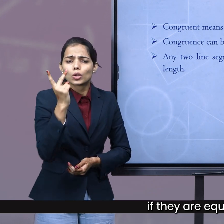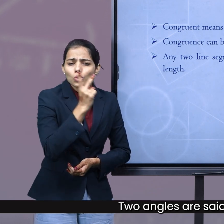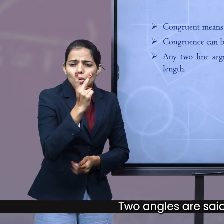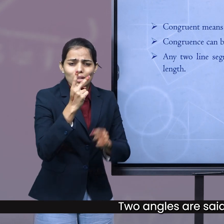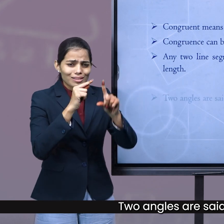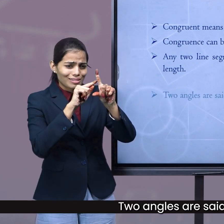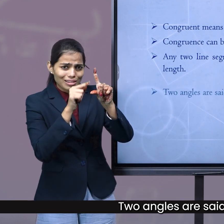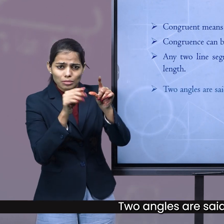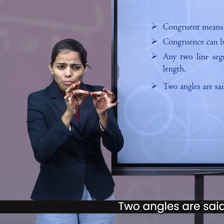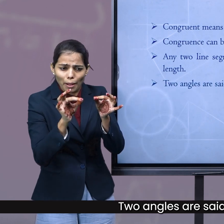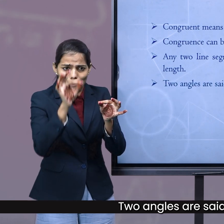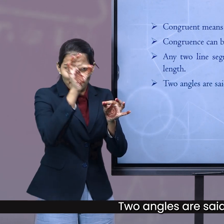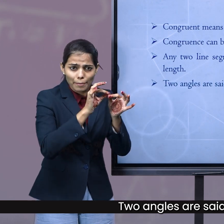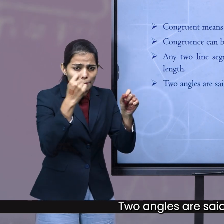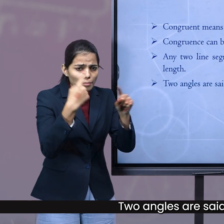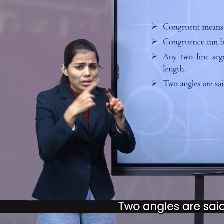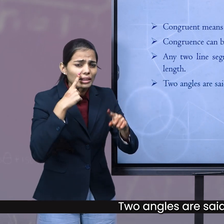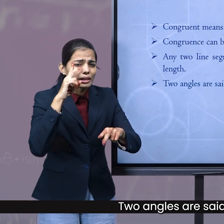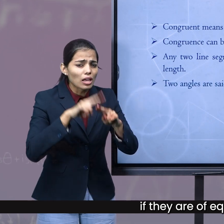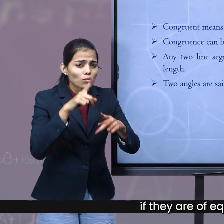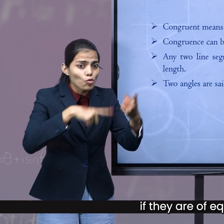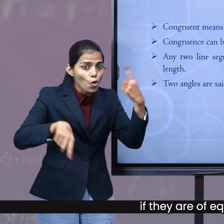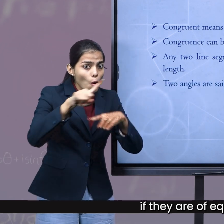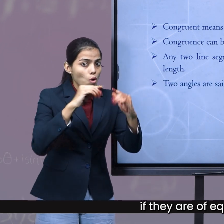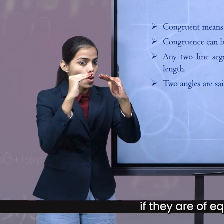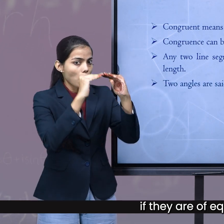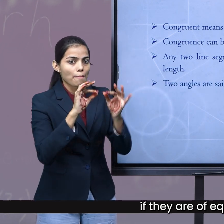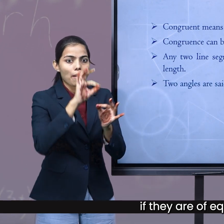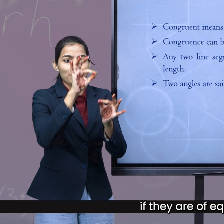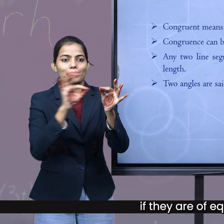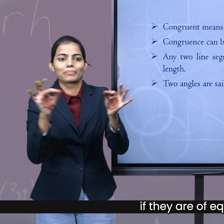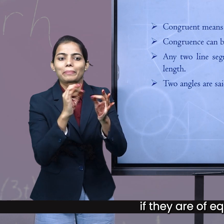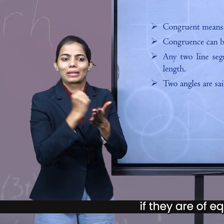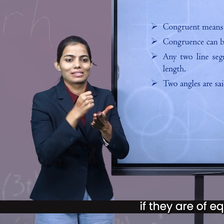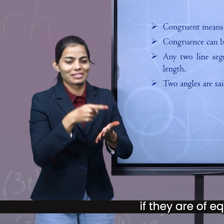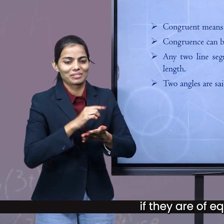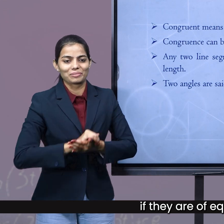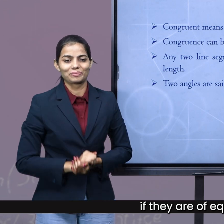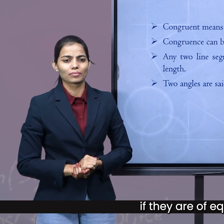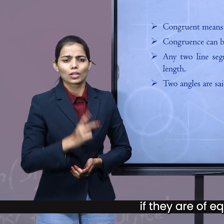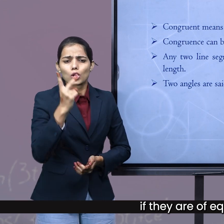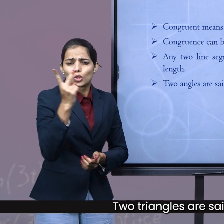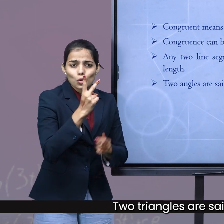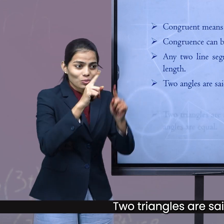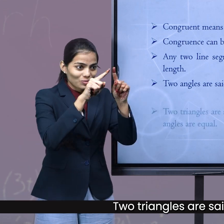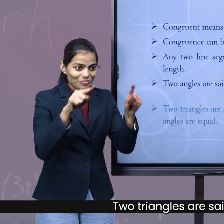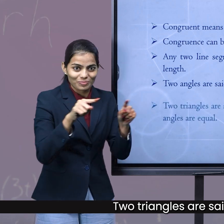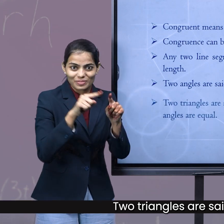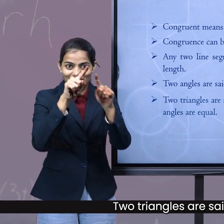Two angles are said to be congruent if they are of equal measure. Two triangles are